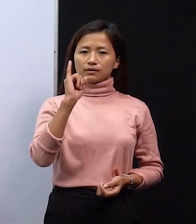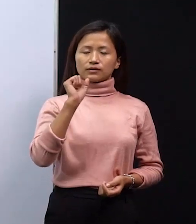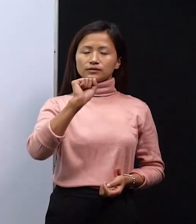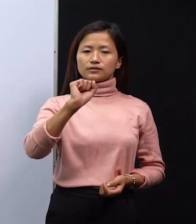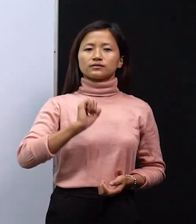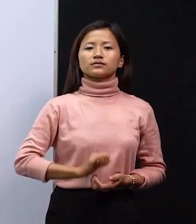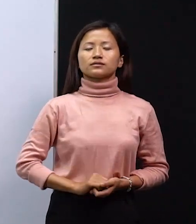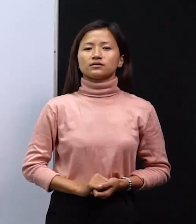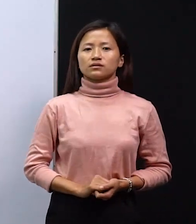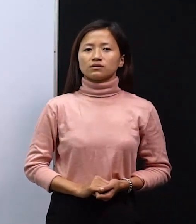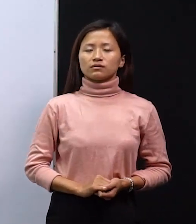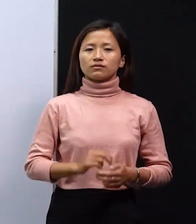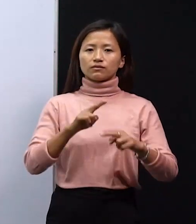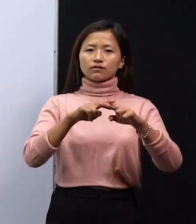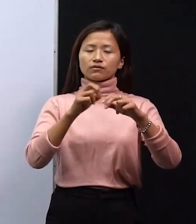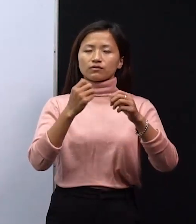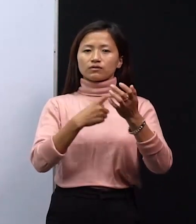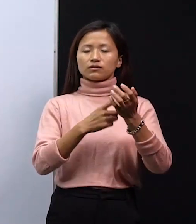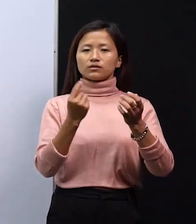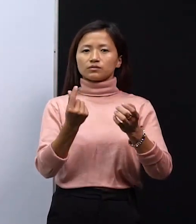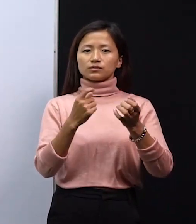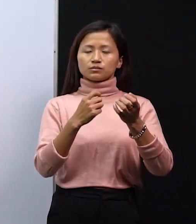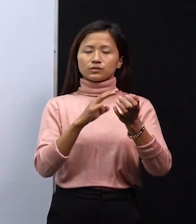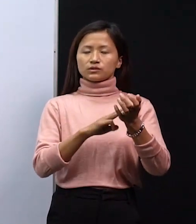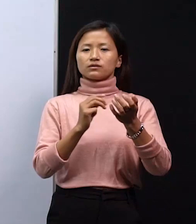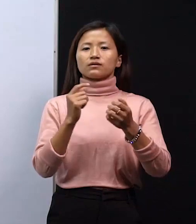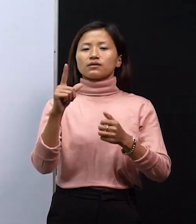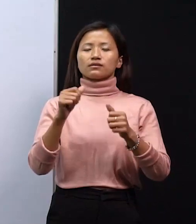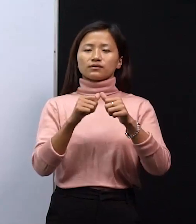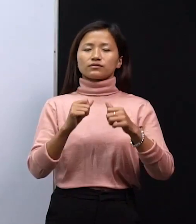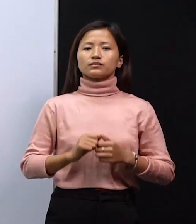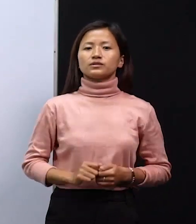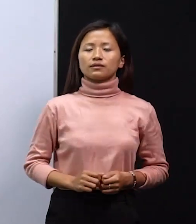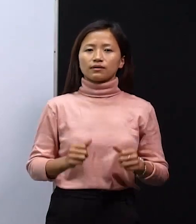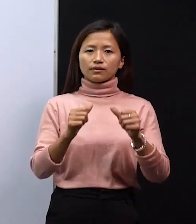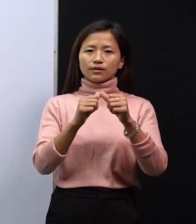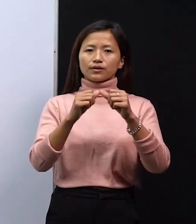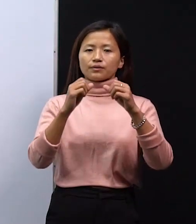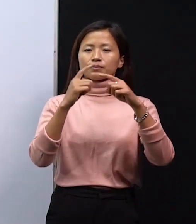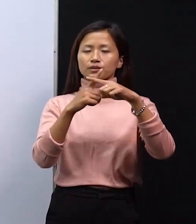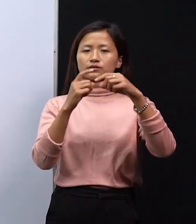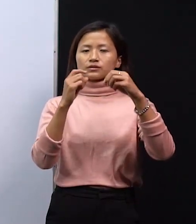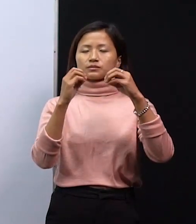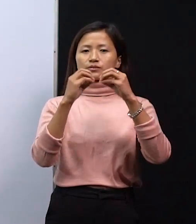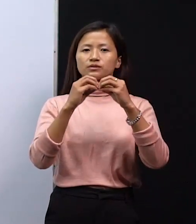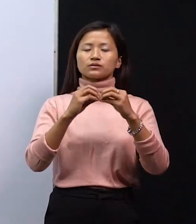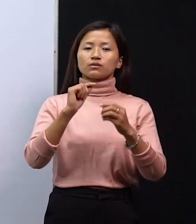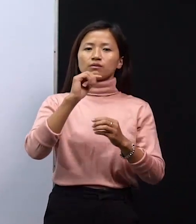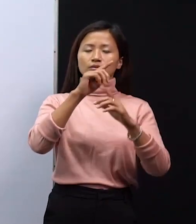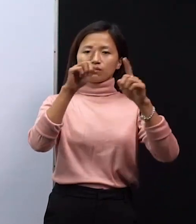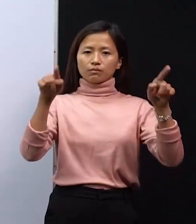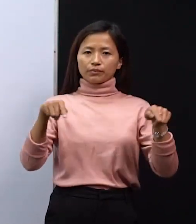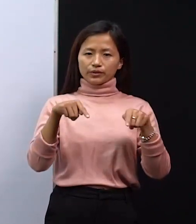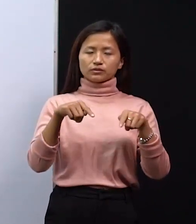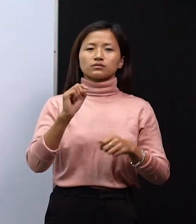the formula that we will learn today is a plus b the whole square.